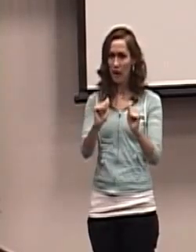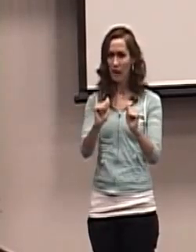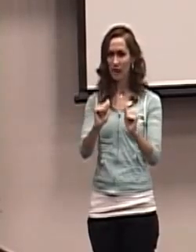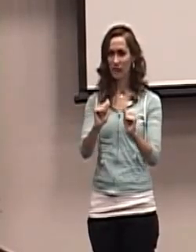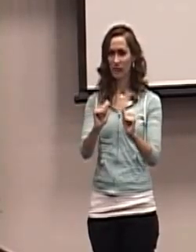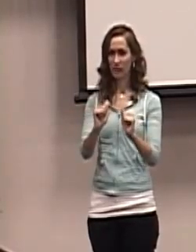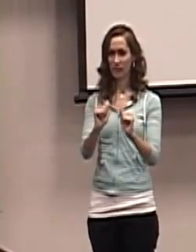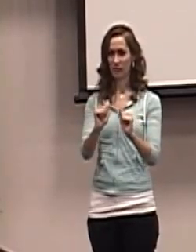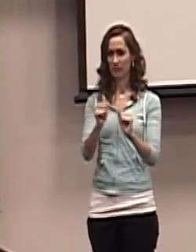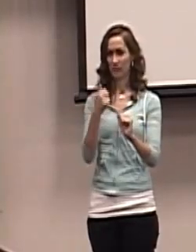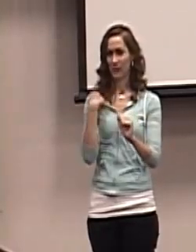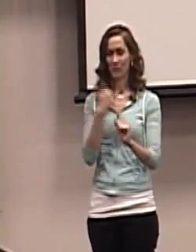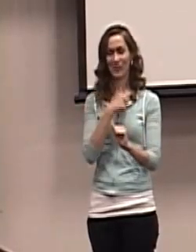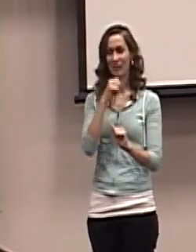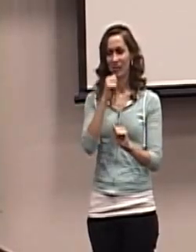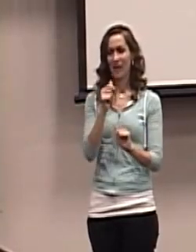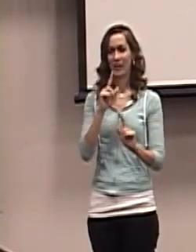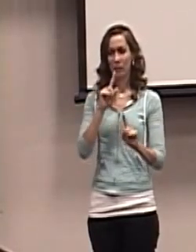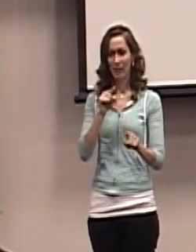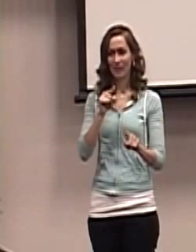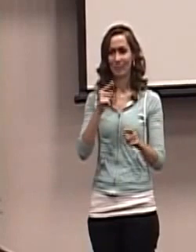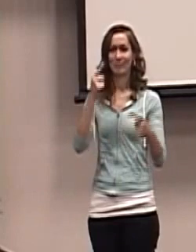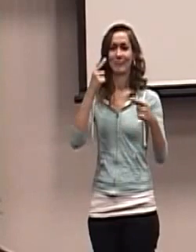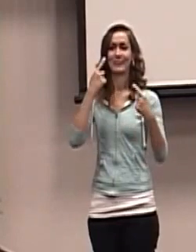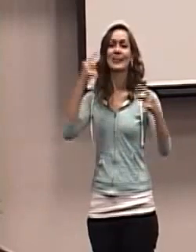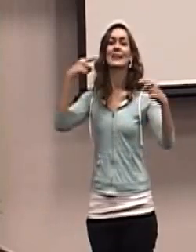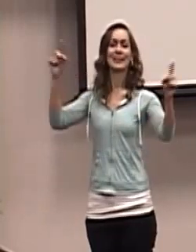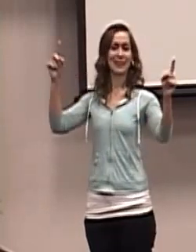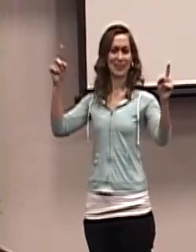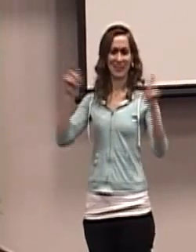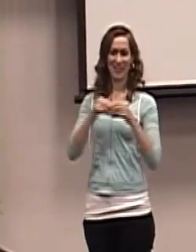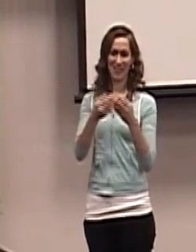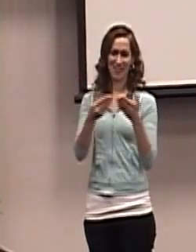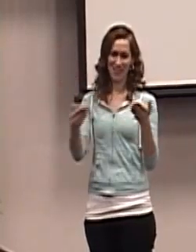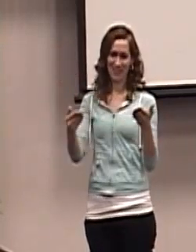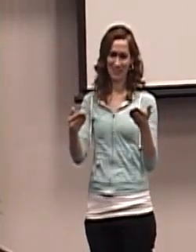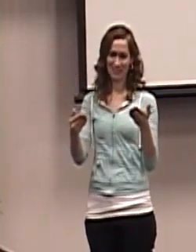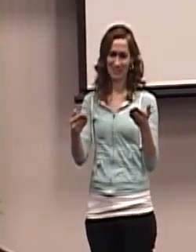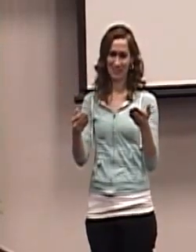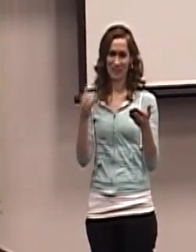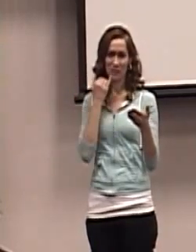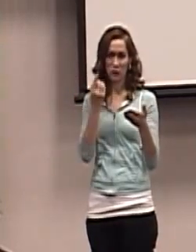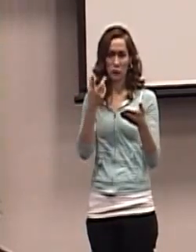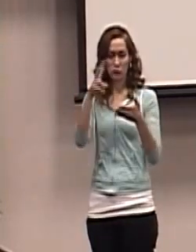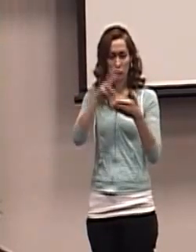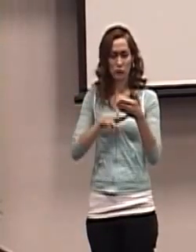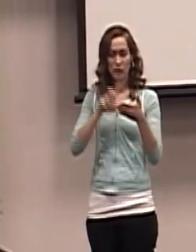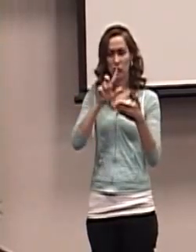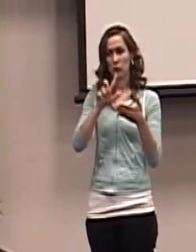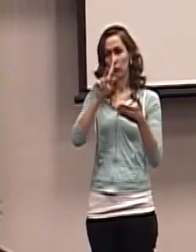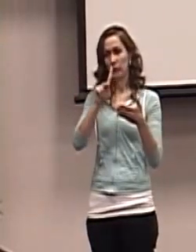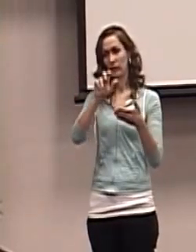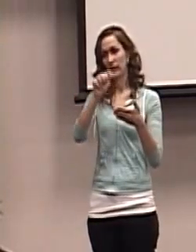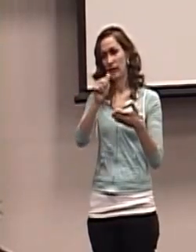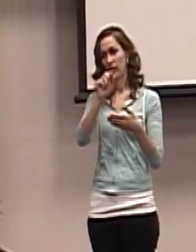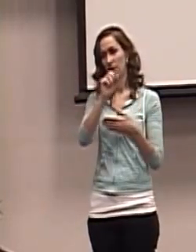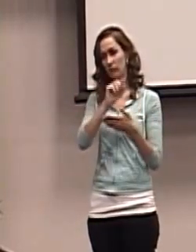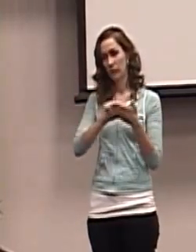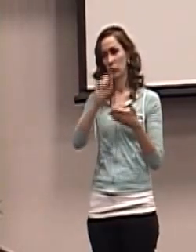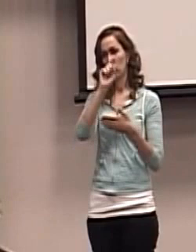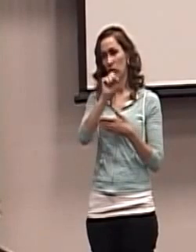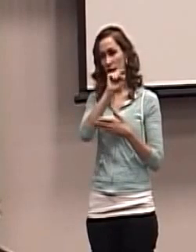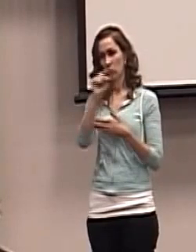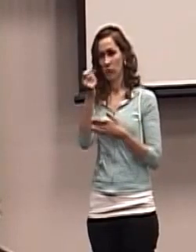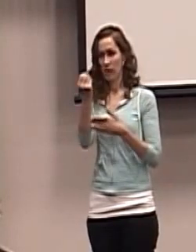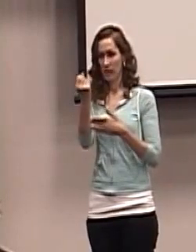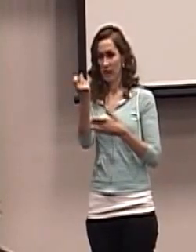Nowhere are we commanded to succeed in things, because if you read that passage in Luke 10, verses 1 to 11, the